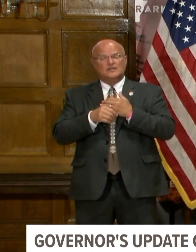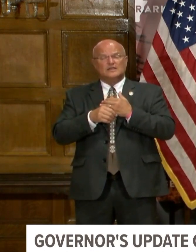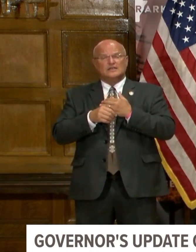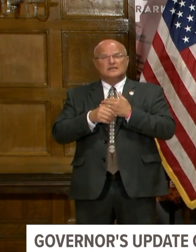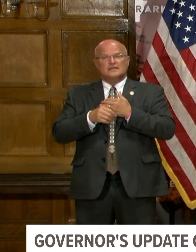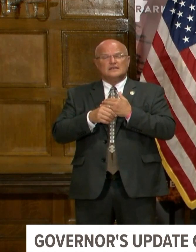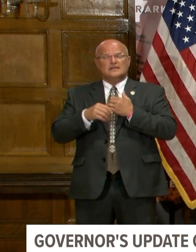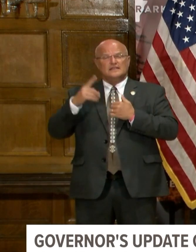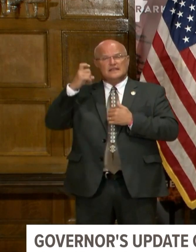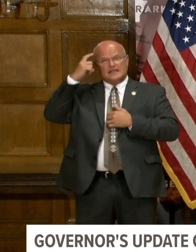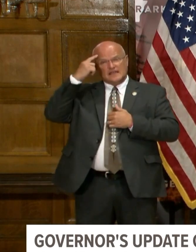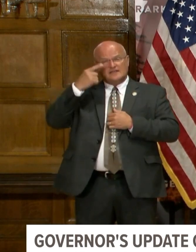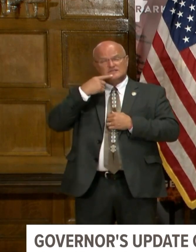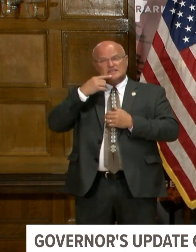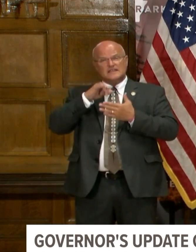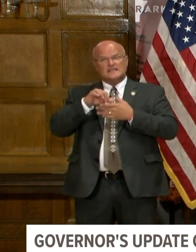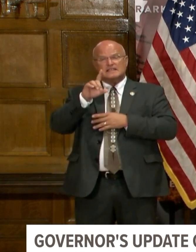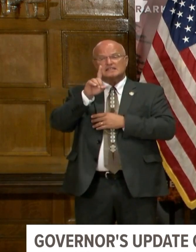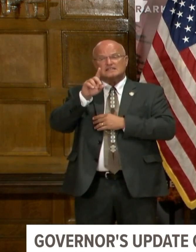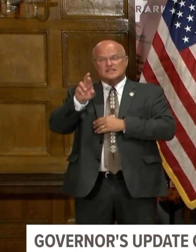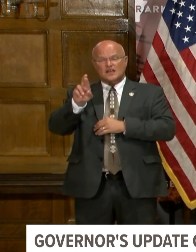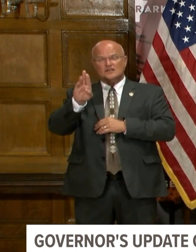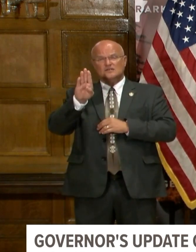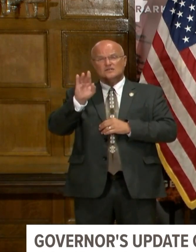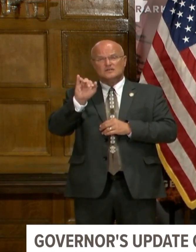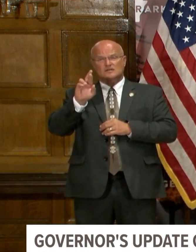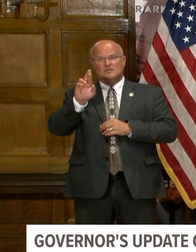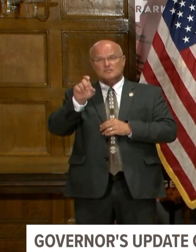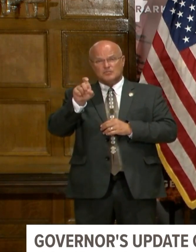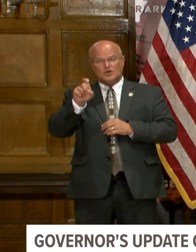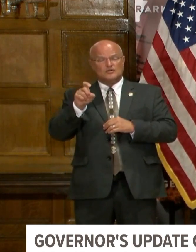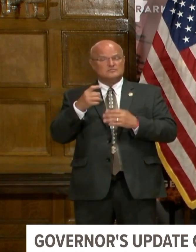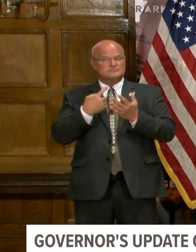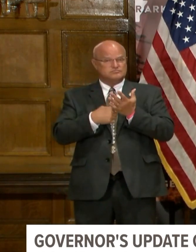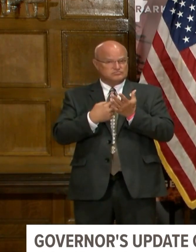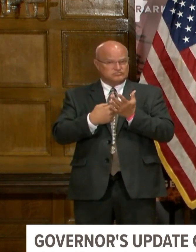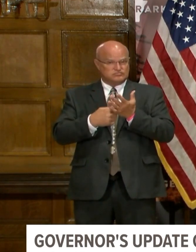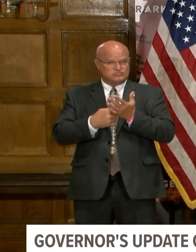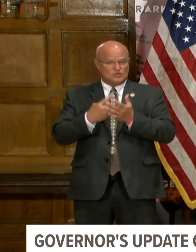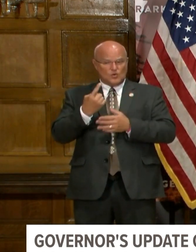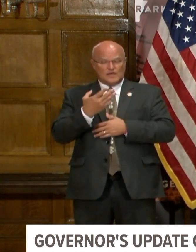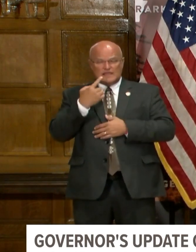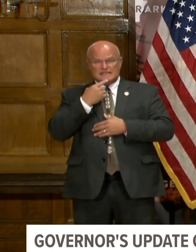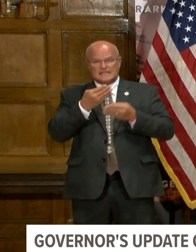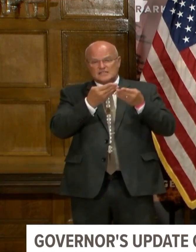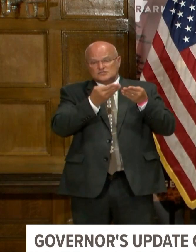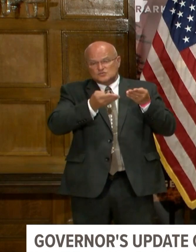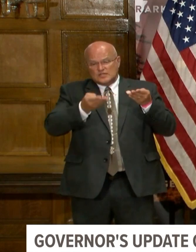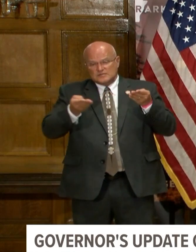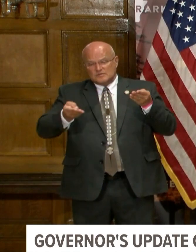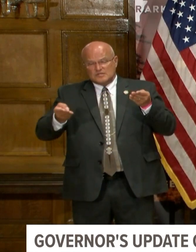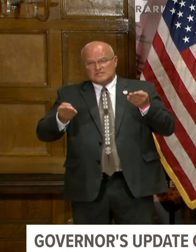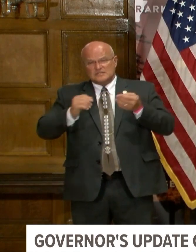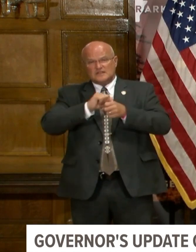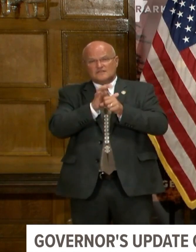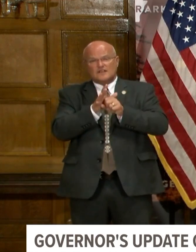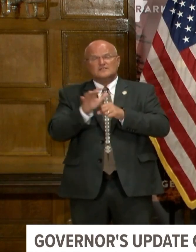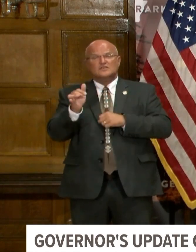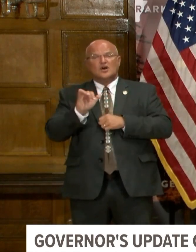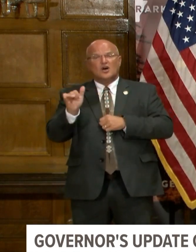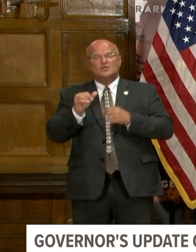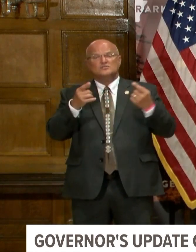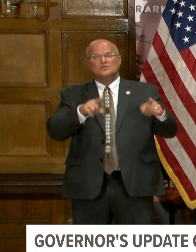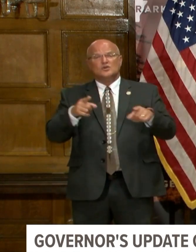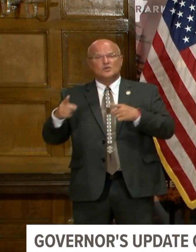Governor mentioned earlier, that Dr. Birx did meet with us. And one of the things that she pointed out was that transmission of the virus is now also